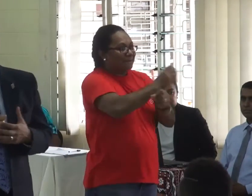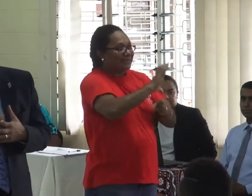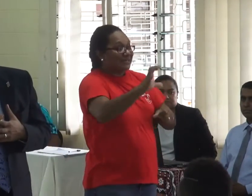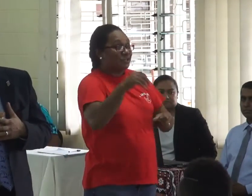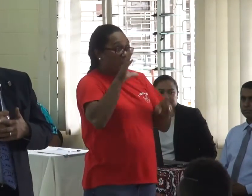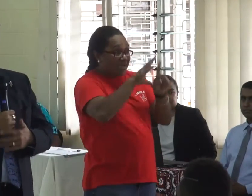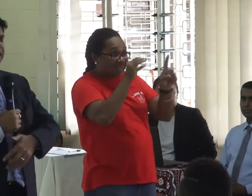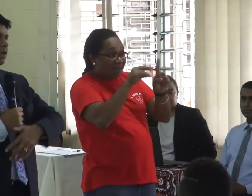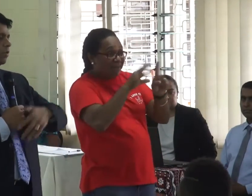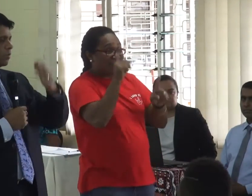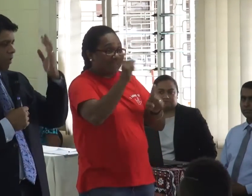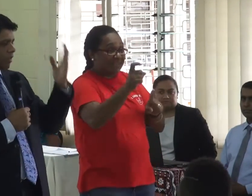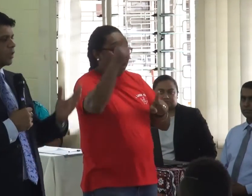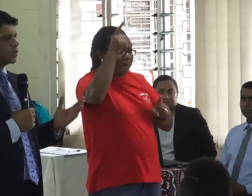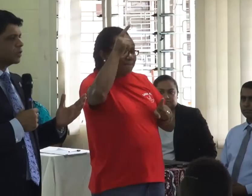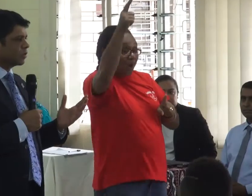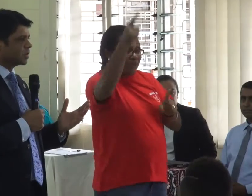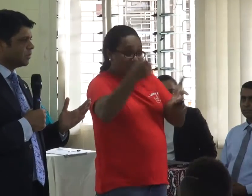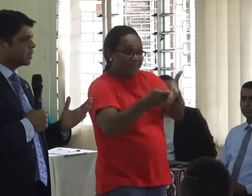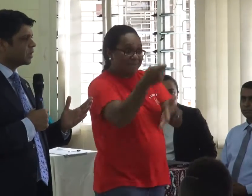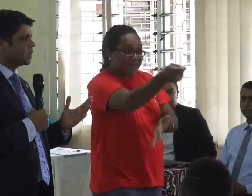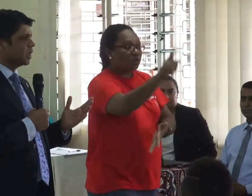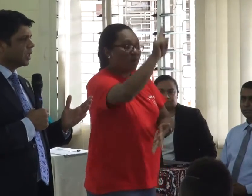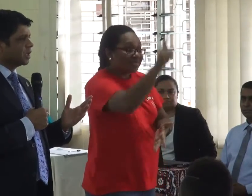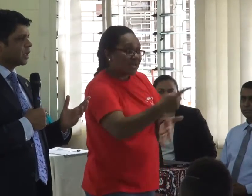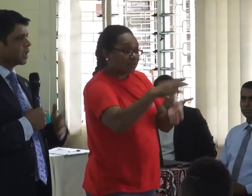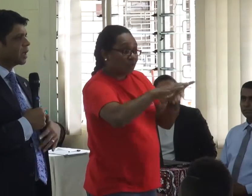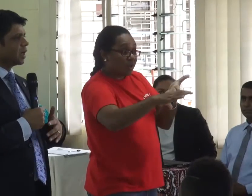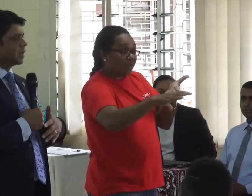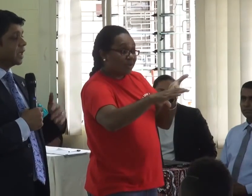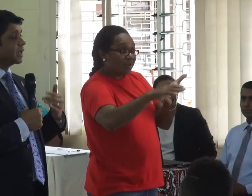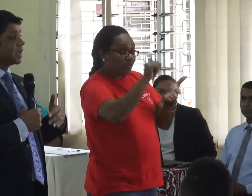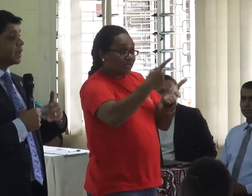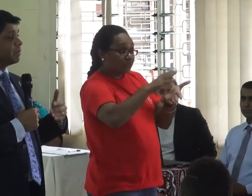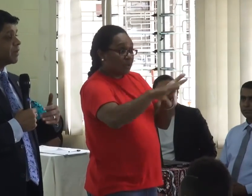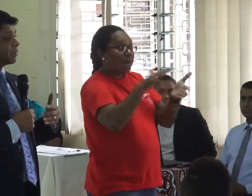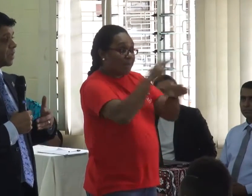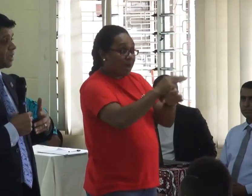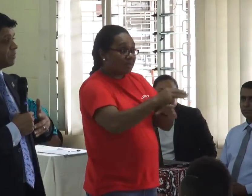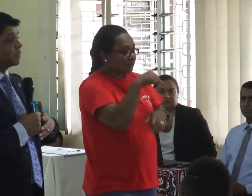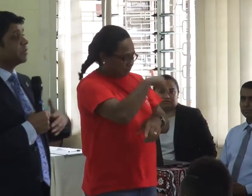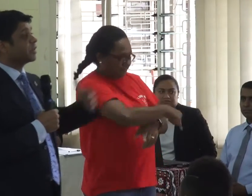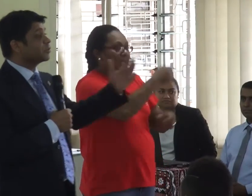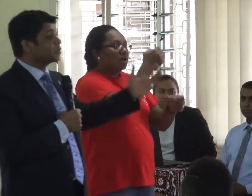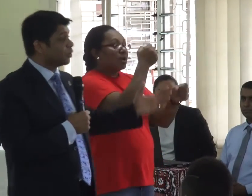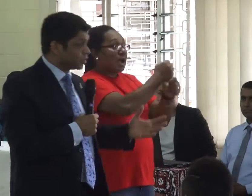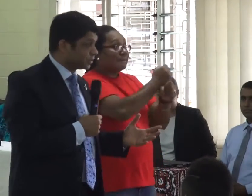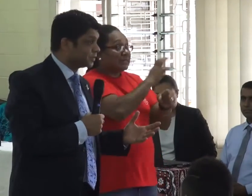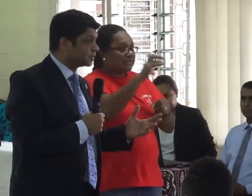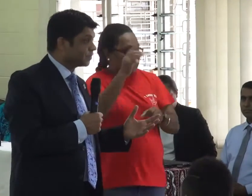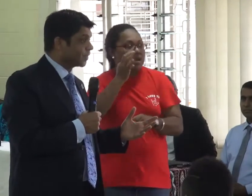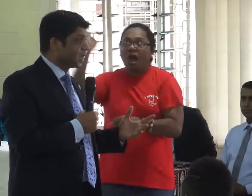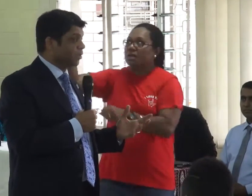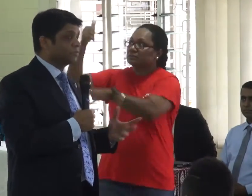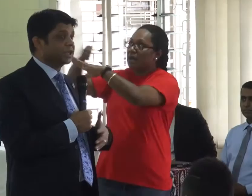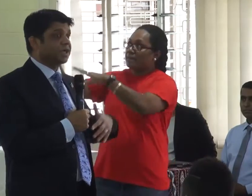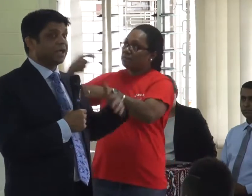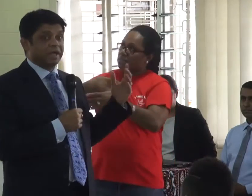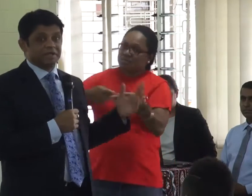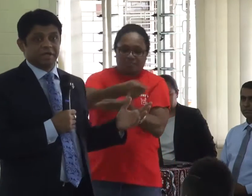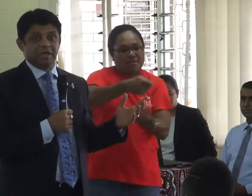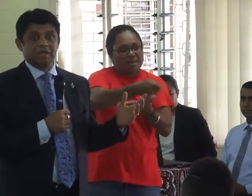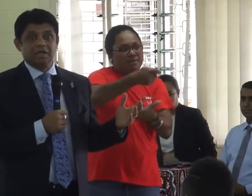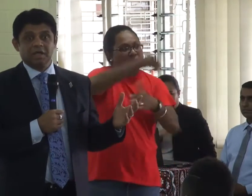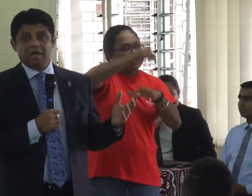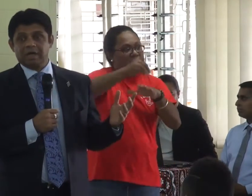pay you, say, $1,000 a month, they can claim back from the government $3,000 and offset